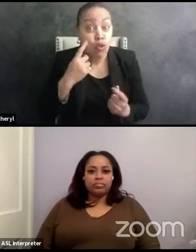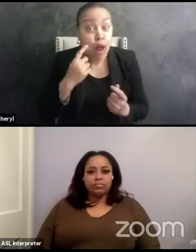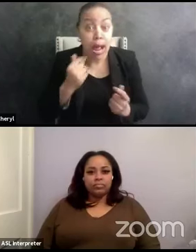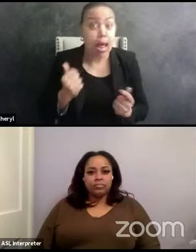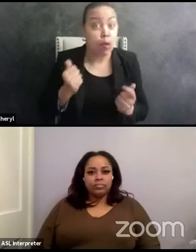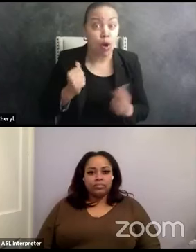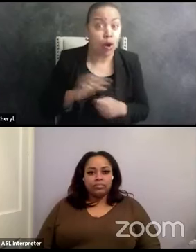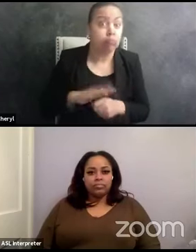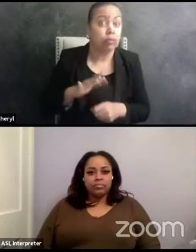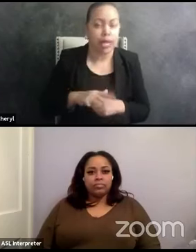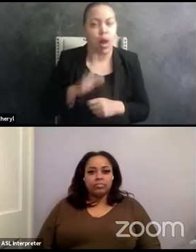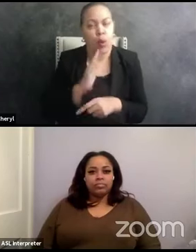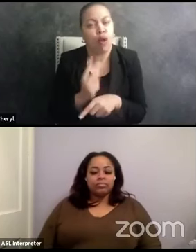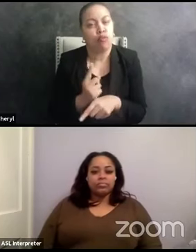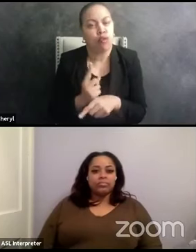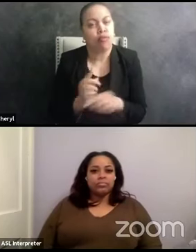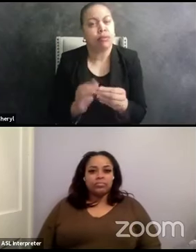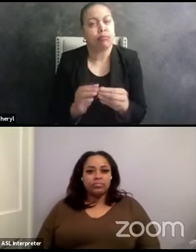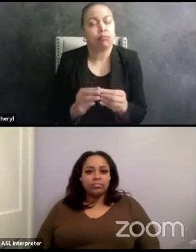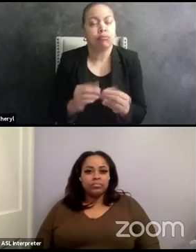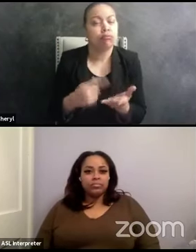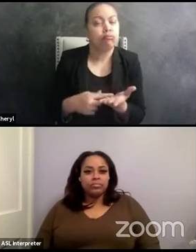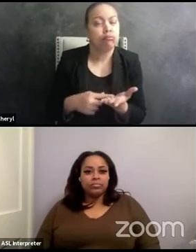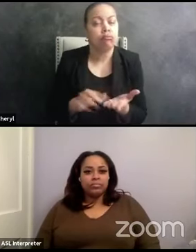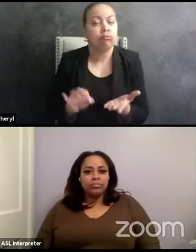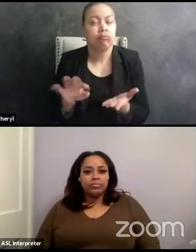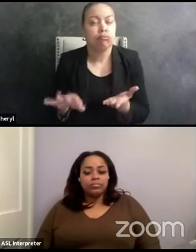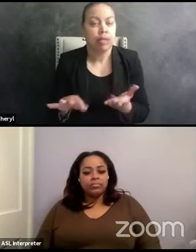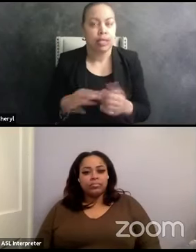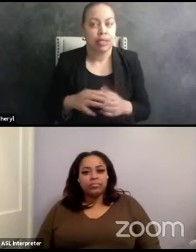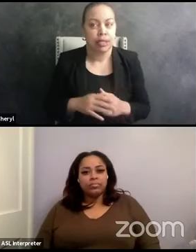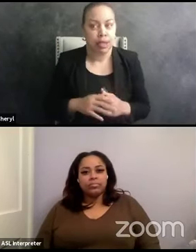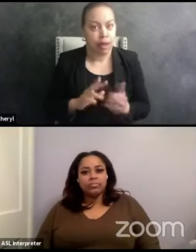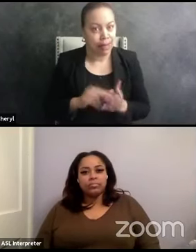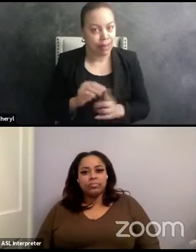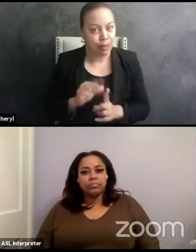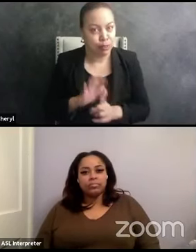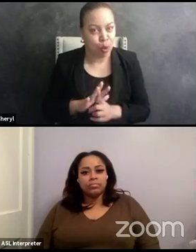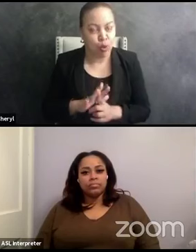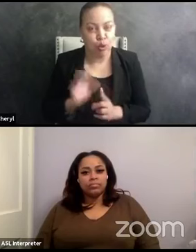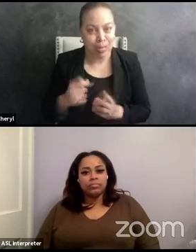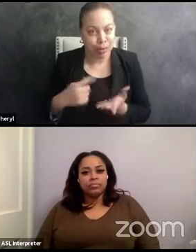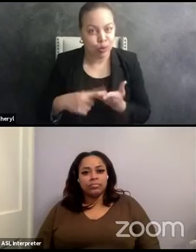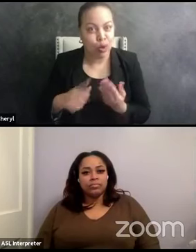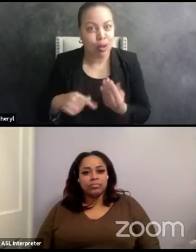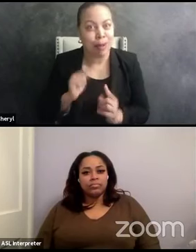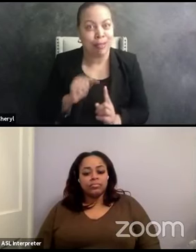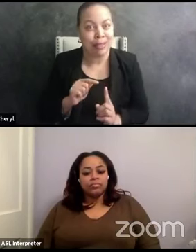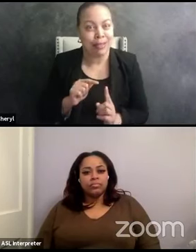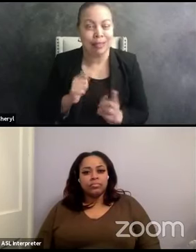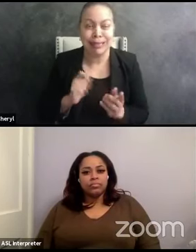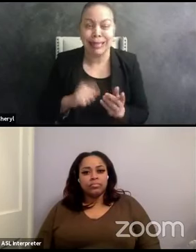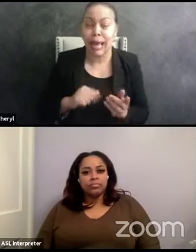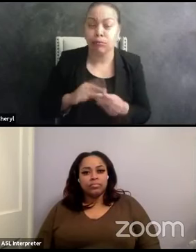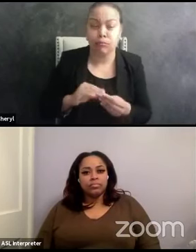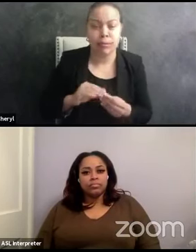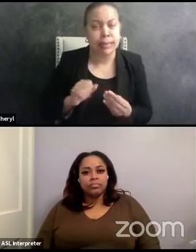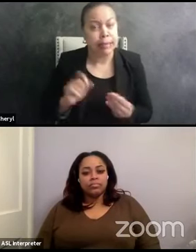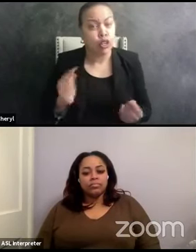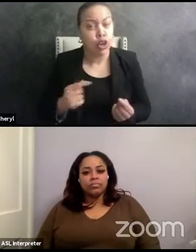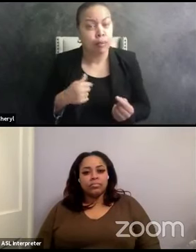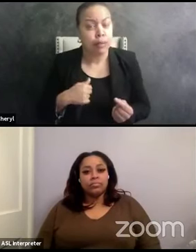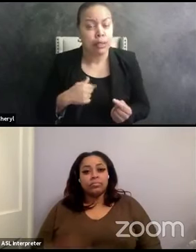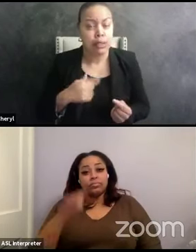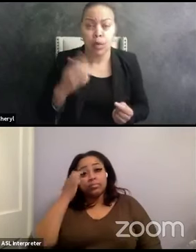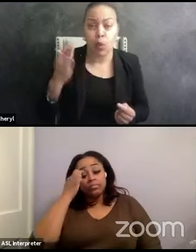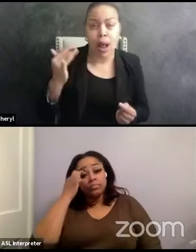be an appropriate response to what happened. But letting them know I can bring that in there and talk about how it hurt and why then means